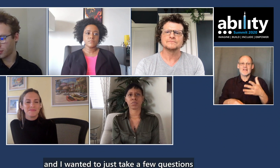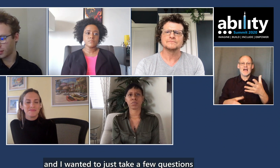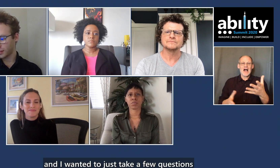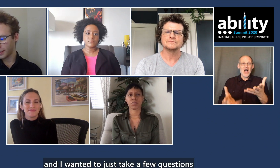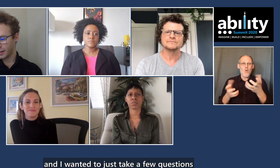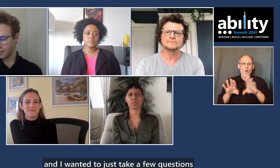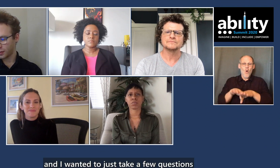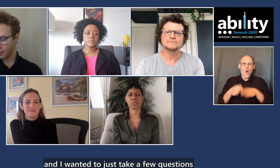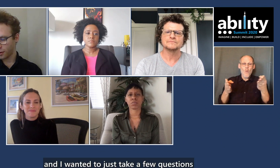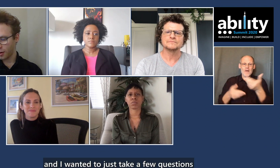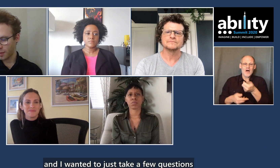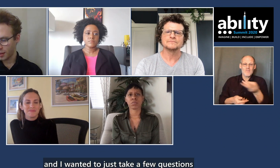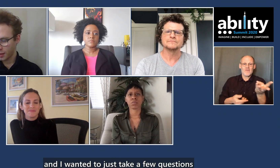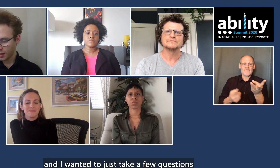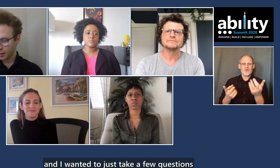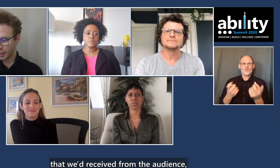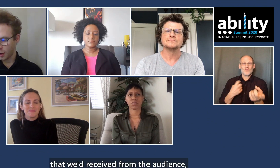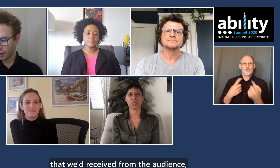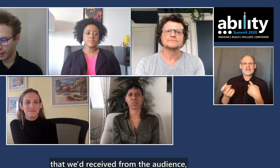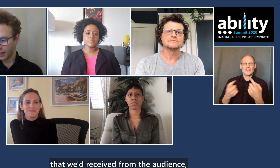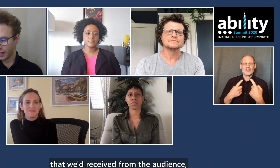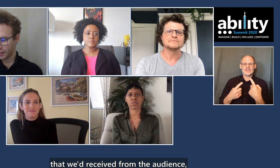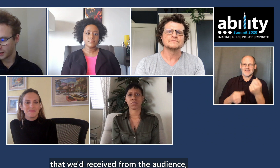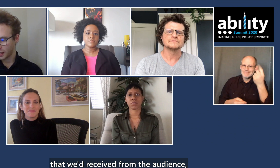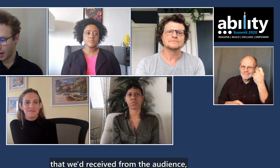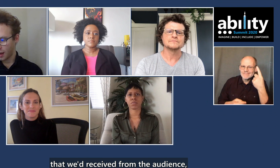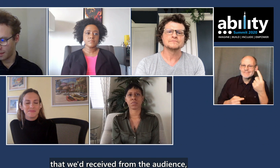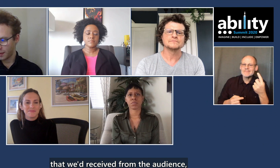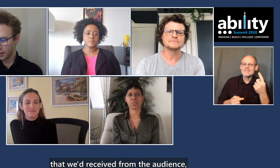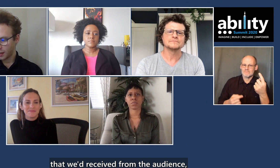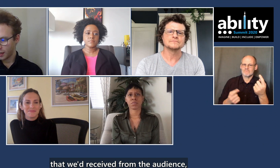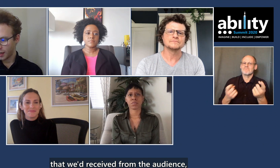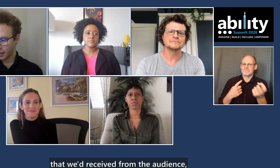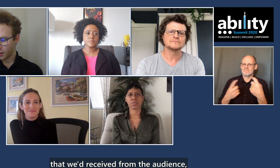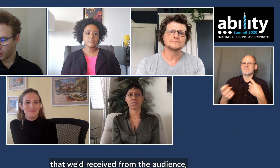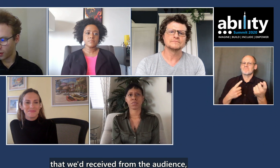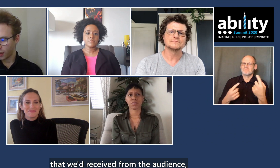that we've received from the audience,